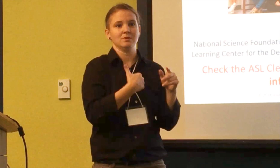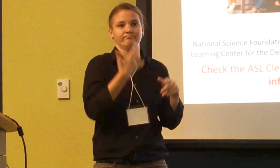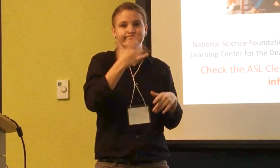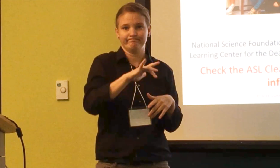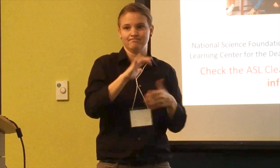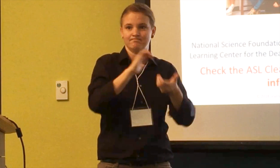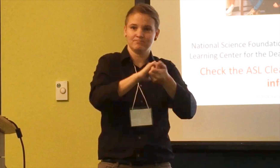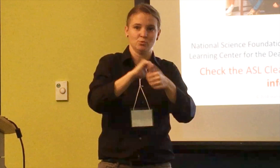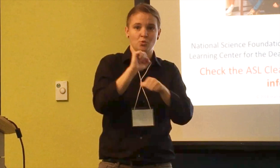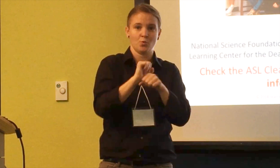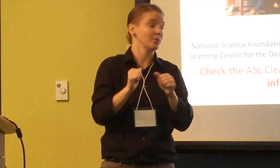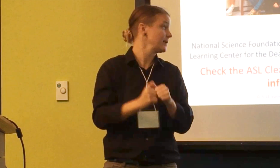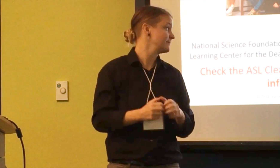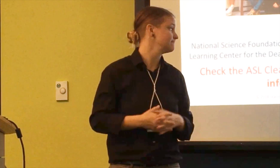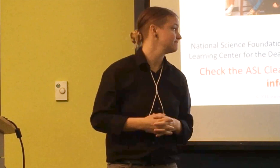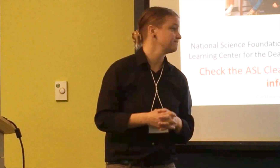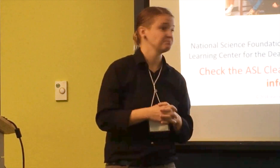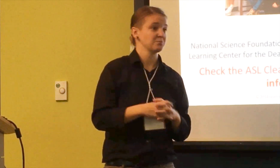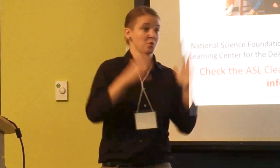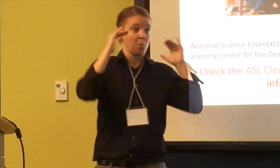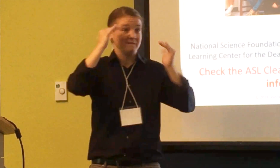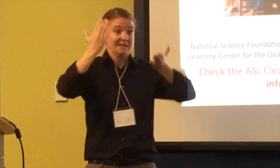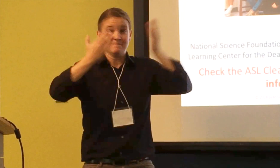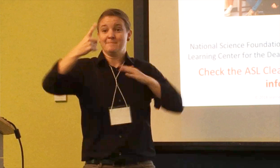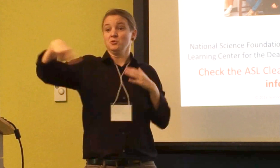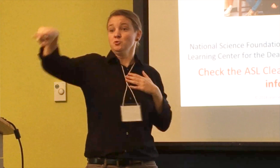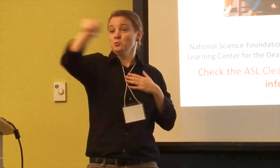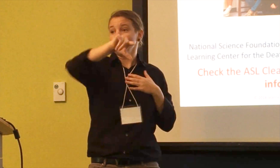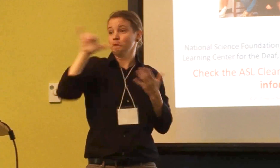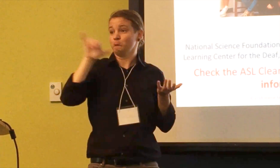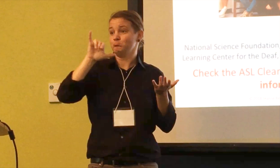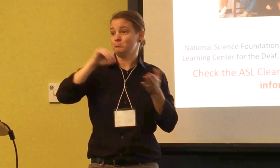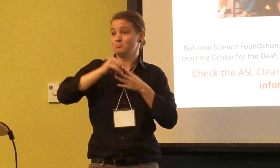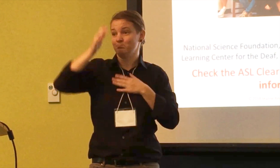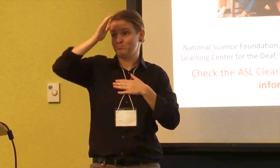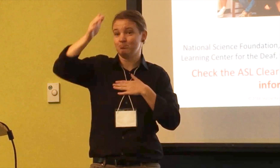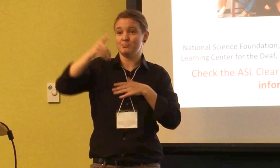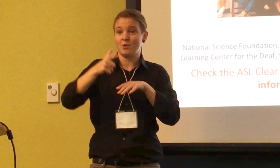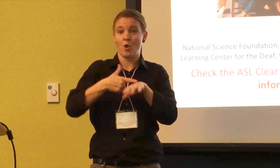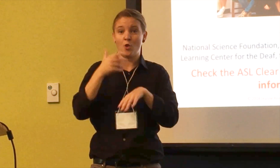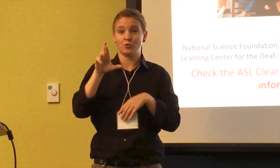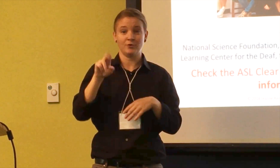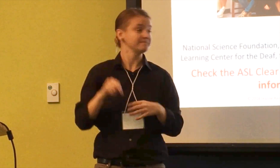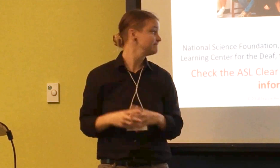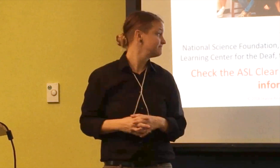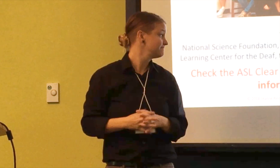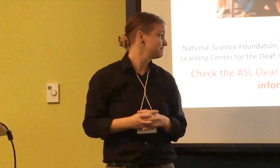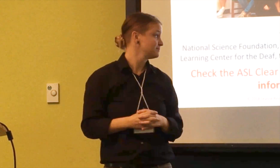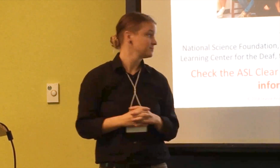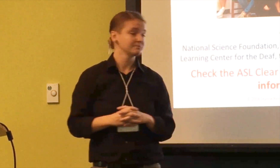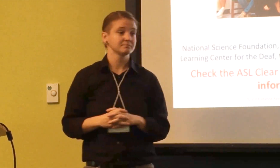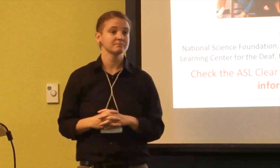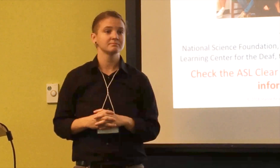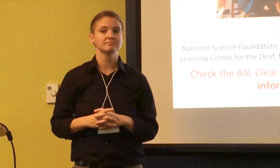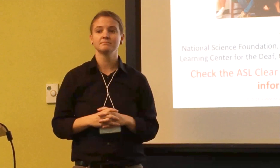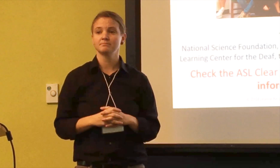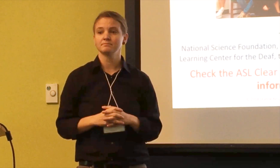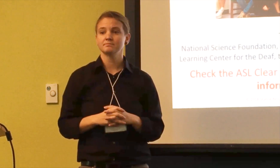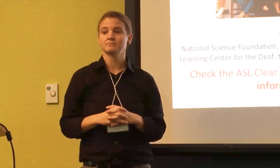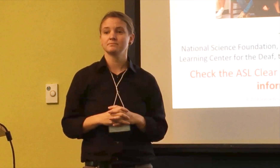Boston University, the Learning Center for the Deaf, the project team as well, who works on ASL CLEAR, and perhaps some of you in the long run